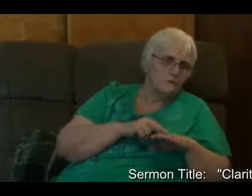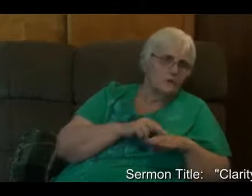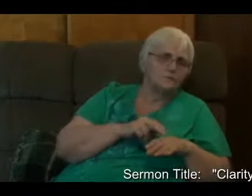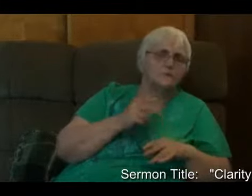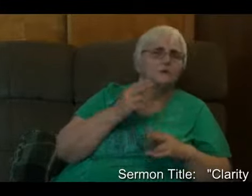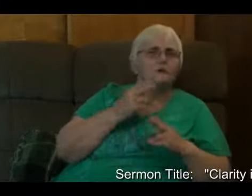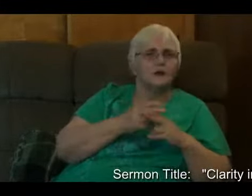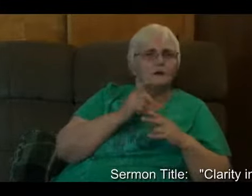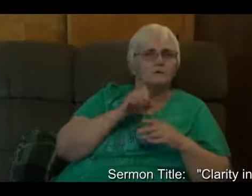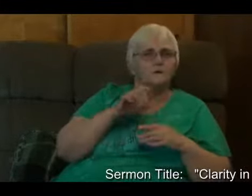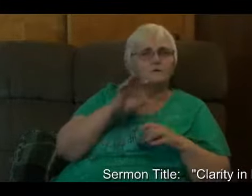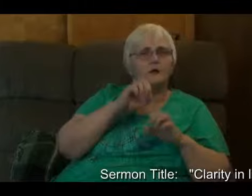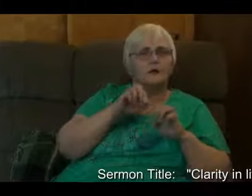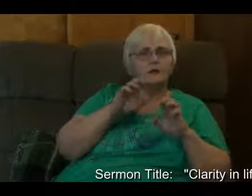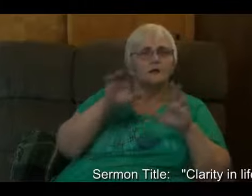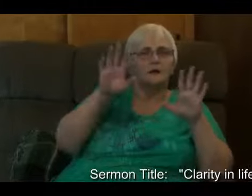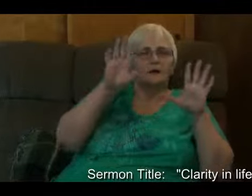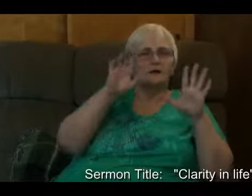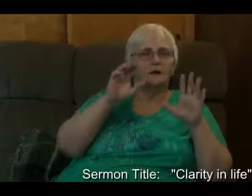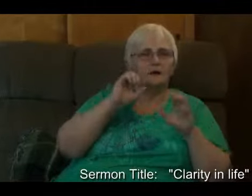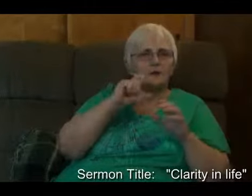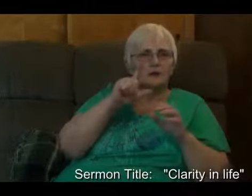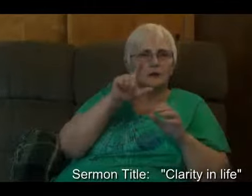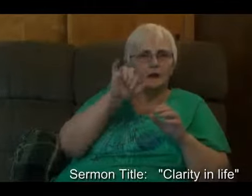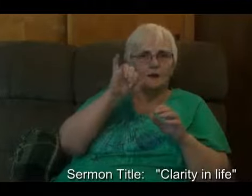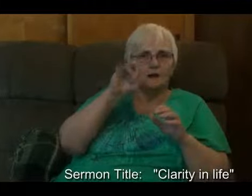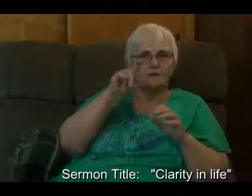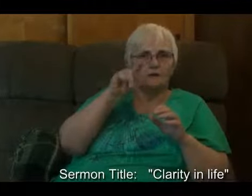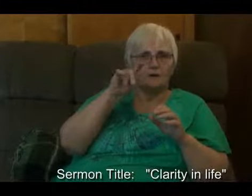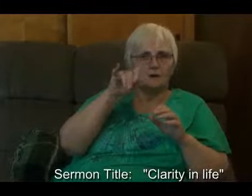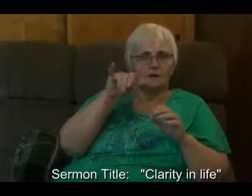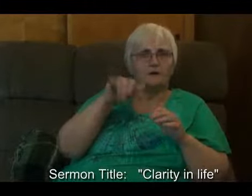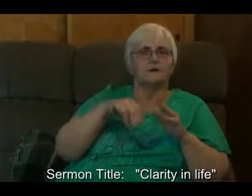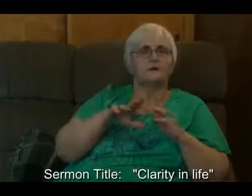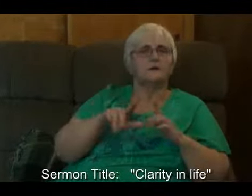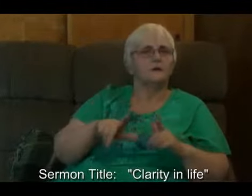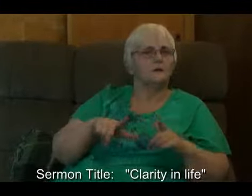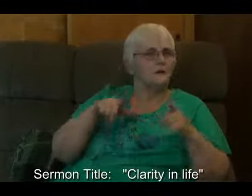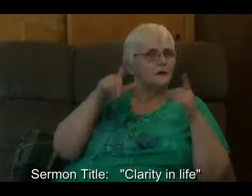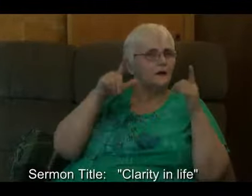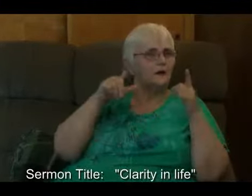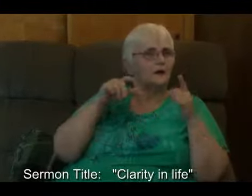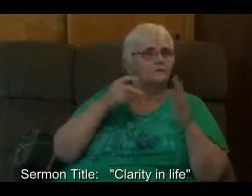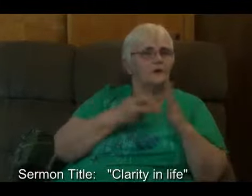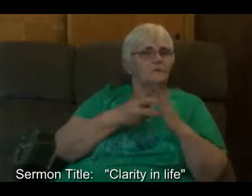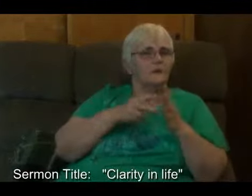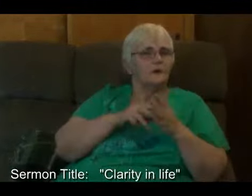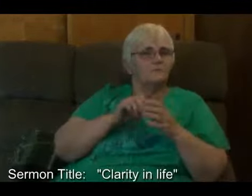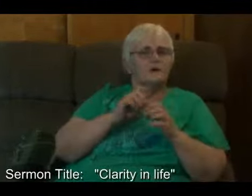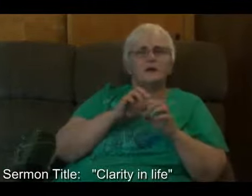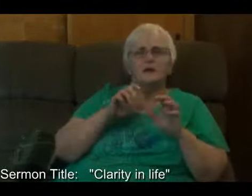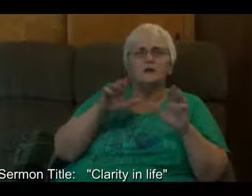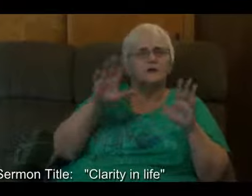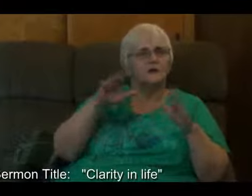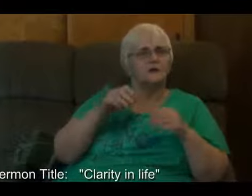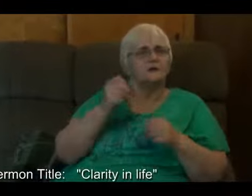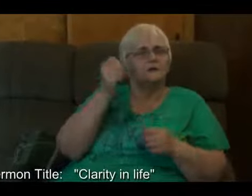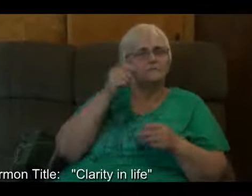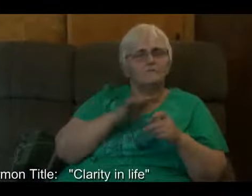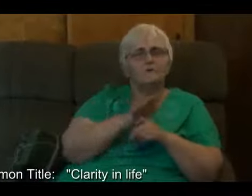is Clarity in Life. Clarity in life. Clarity meaning being clear about something. Okay, when you're